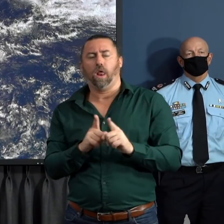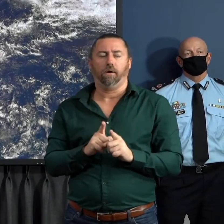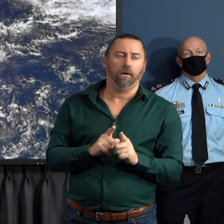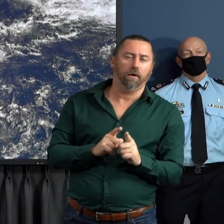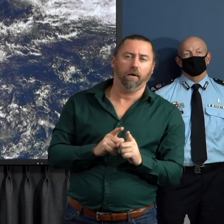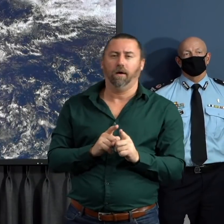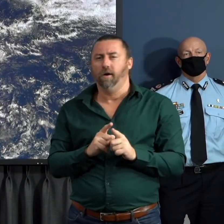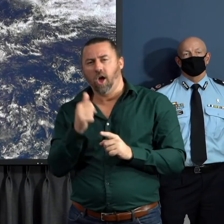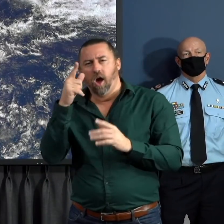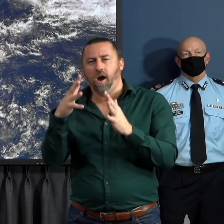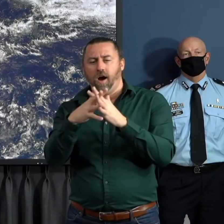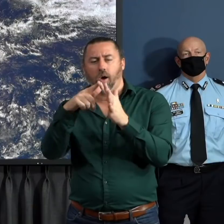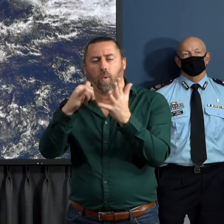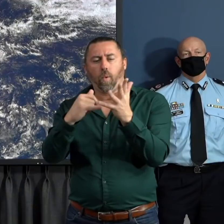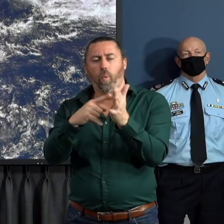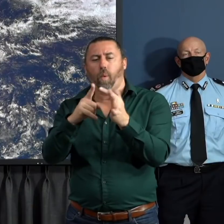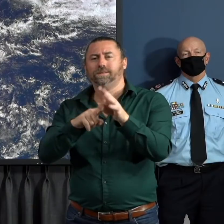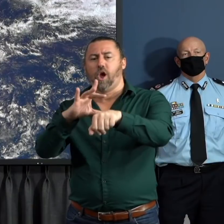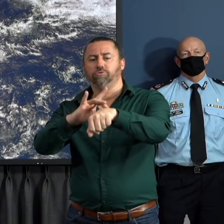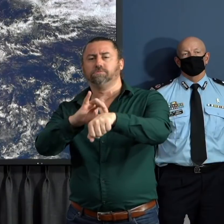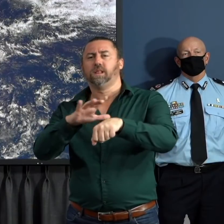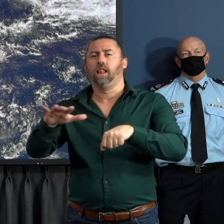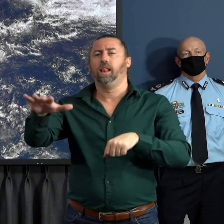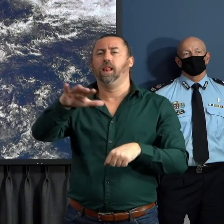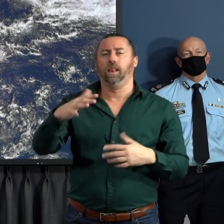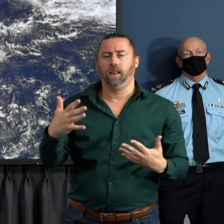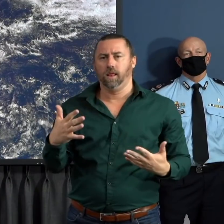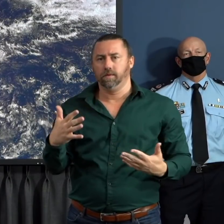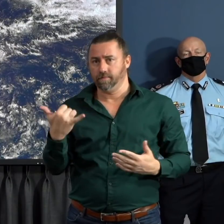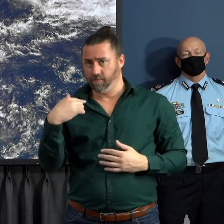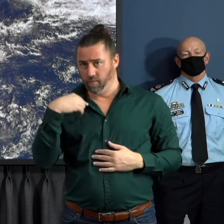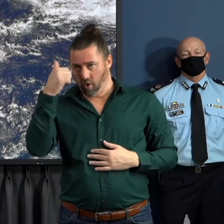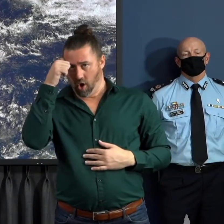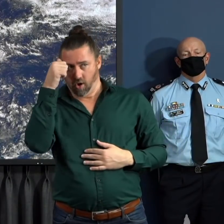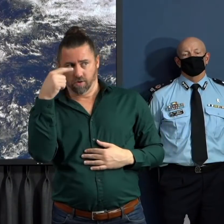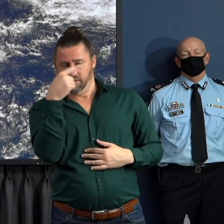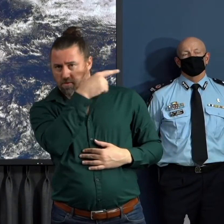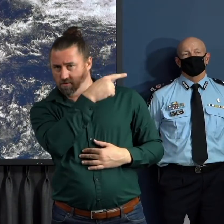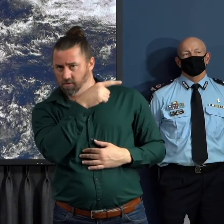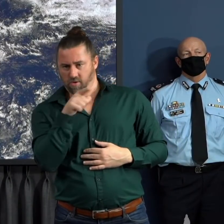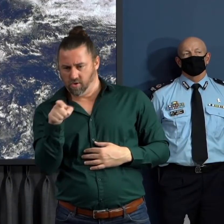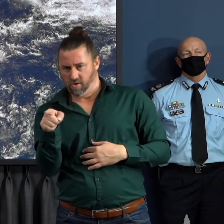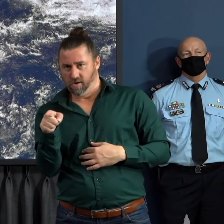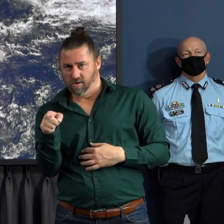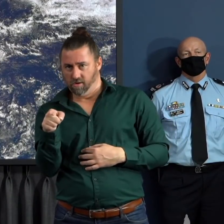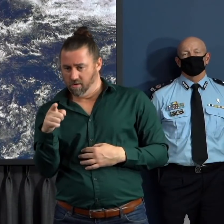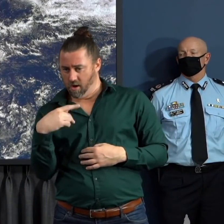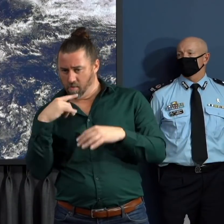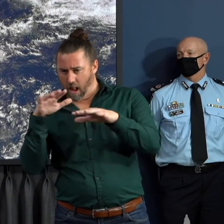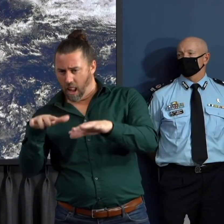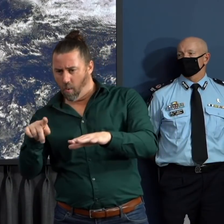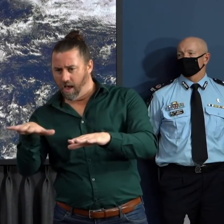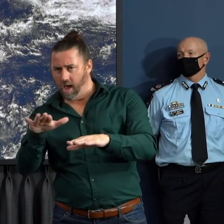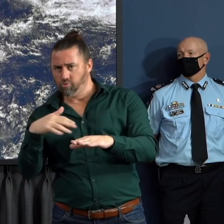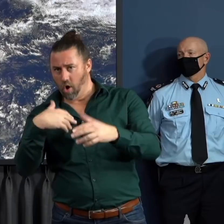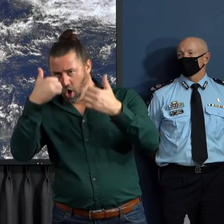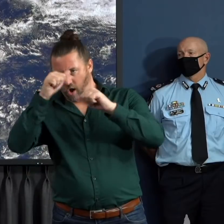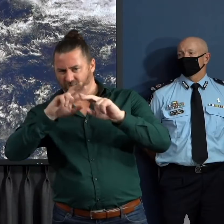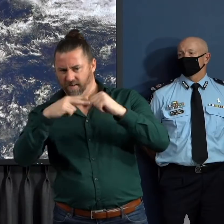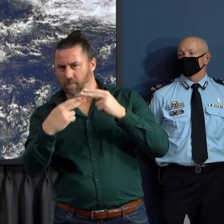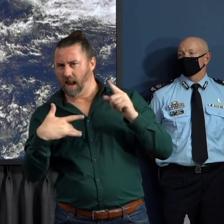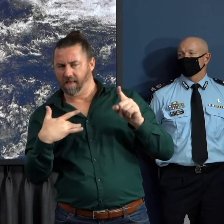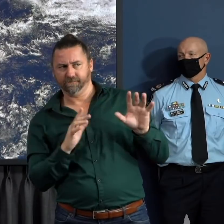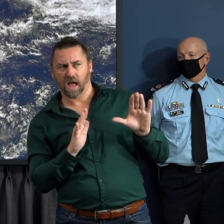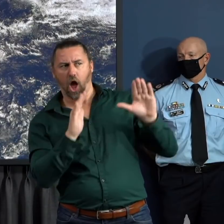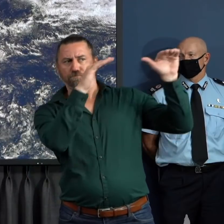they be packing up? Should they say, hey, if you've got a relative that lives on a hill, we know we don't want people driving around, but should we be going? Well, this is the thing. The Brisbane